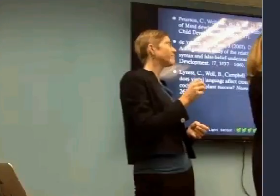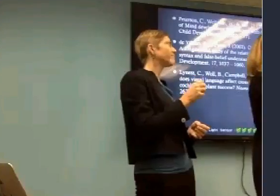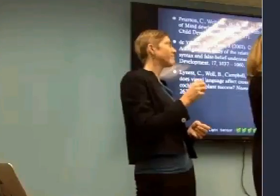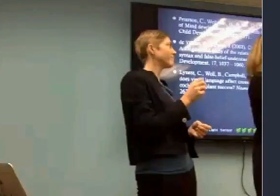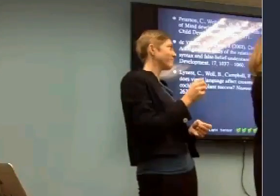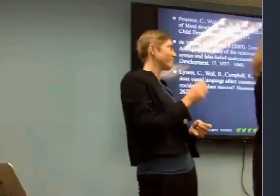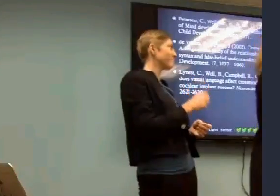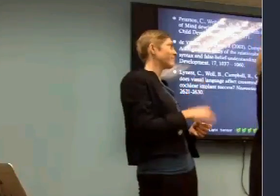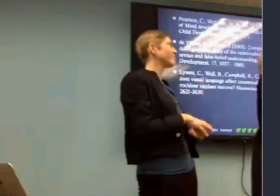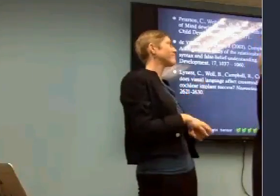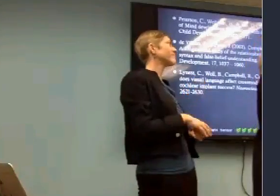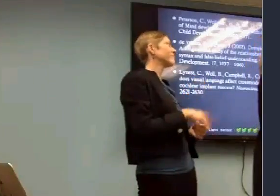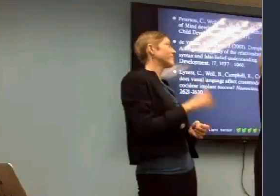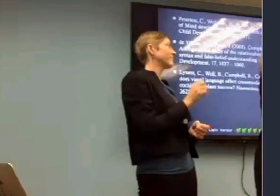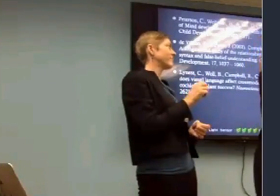difficult because it's parallel?